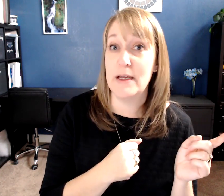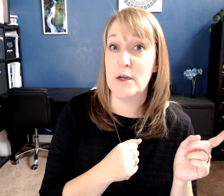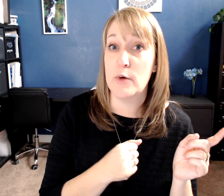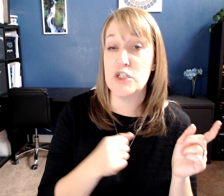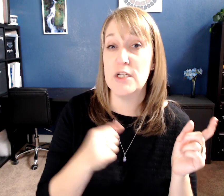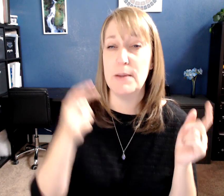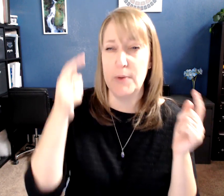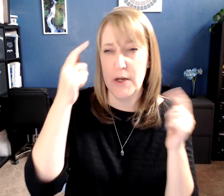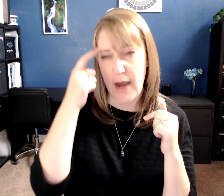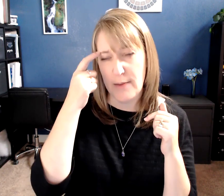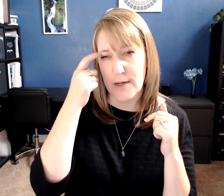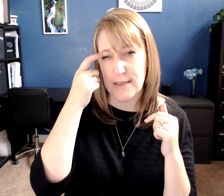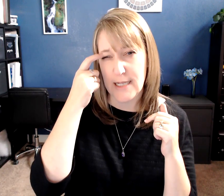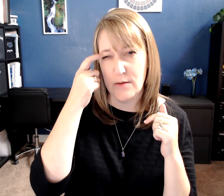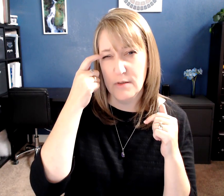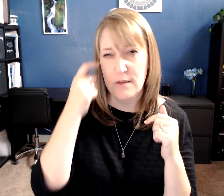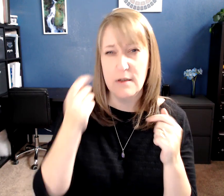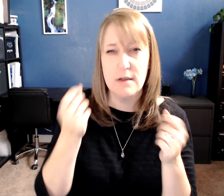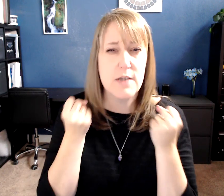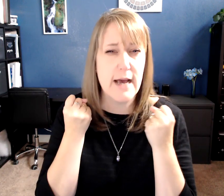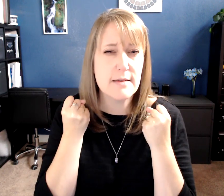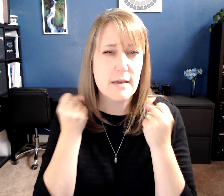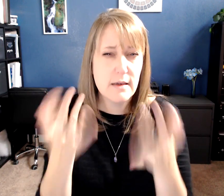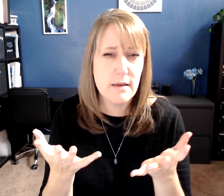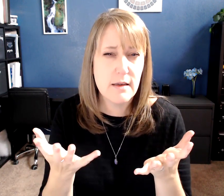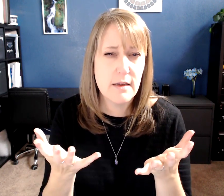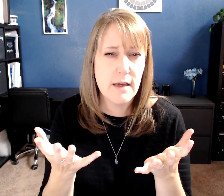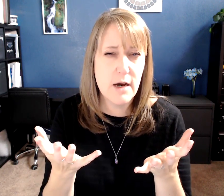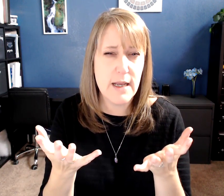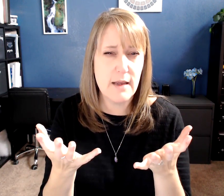a question by putting your eyebrows down to ask how many.